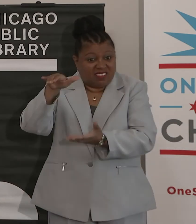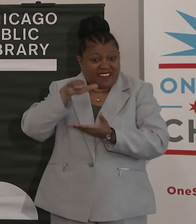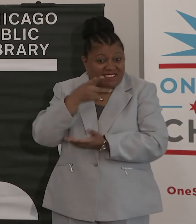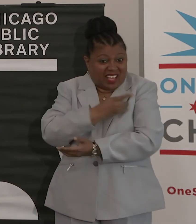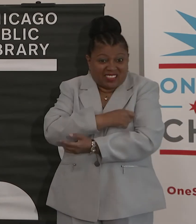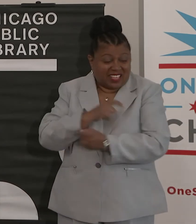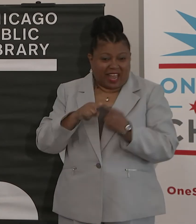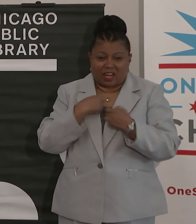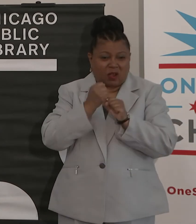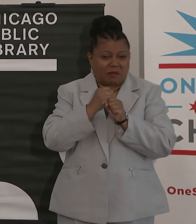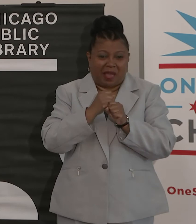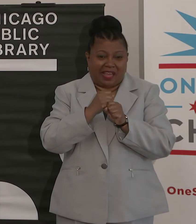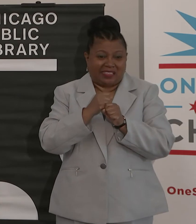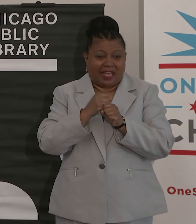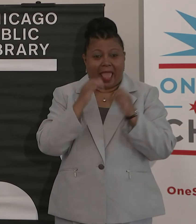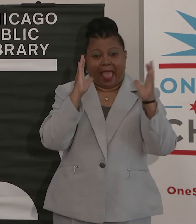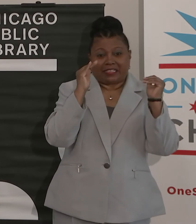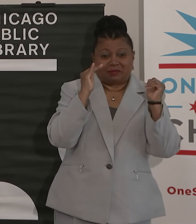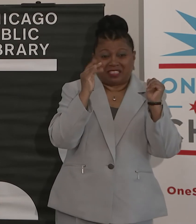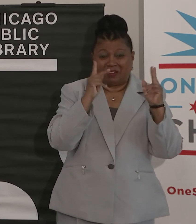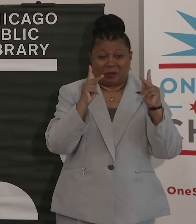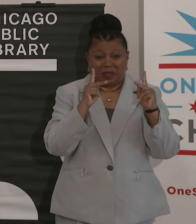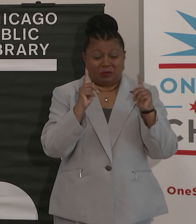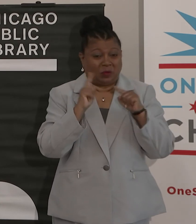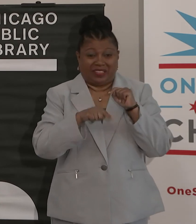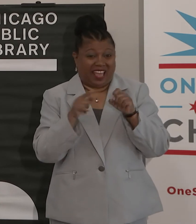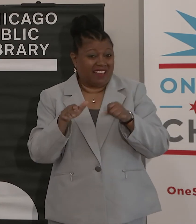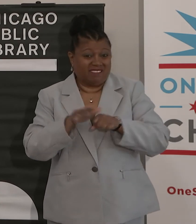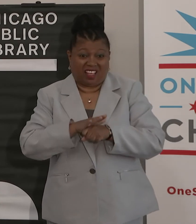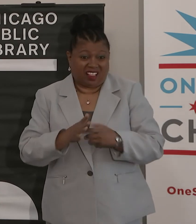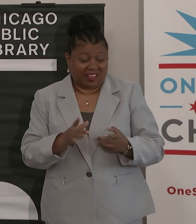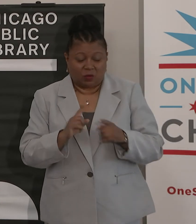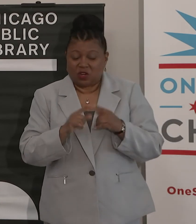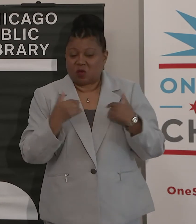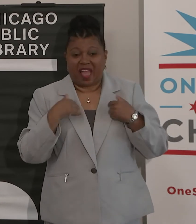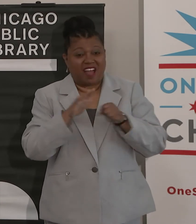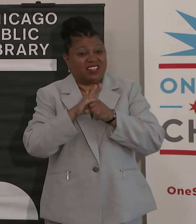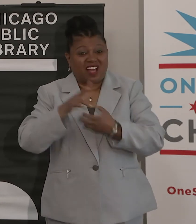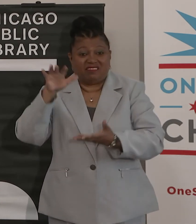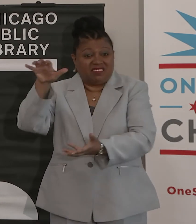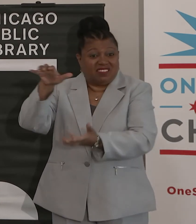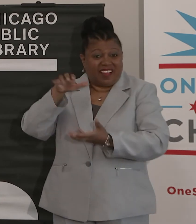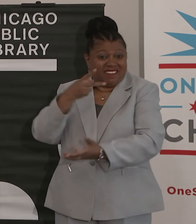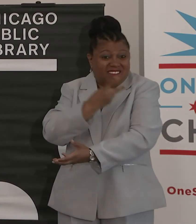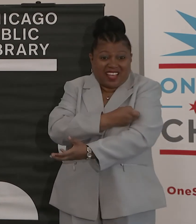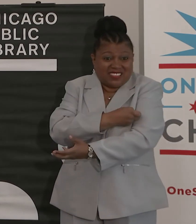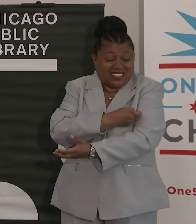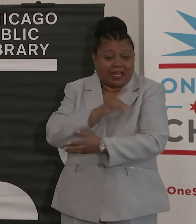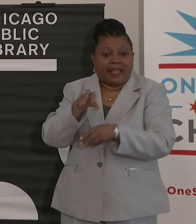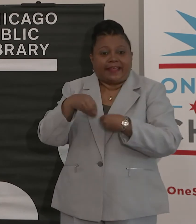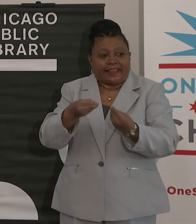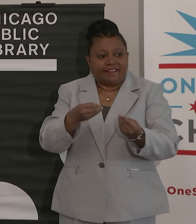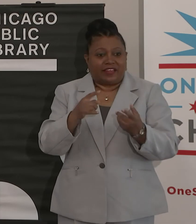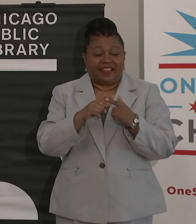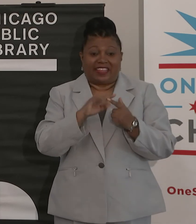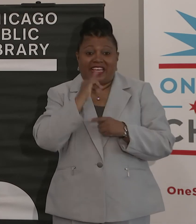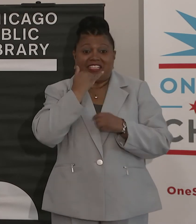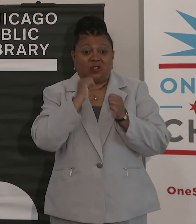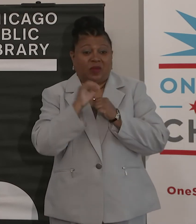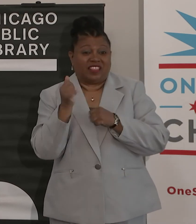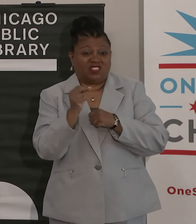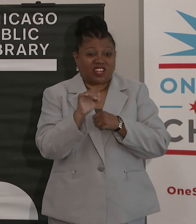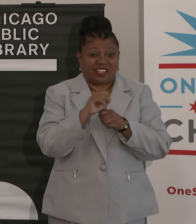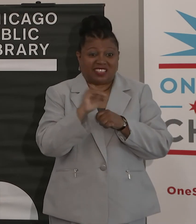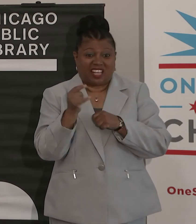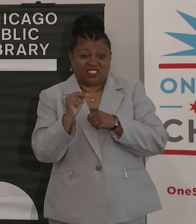And I don't want to create expectations for folks that we can't fill. We don't have enough vaccine. And given the incident at the Johnson